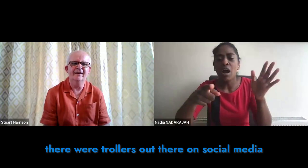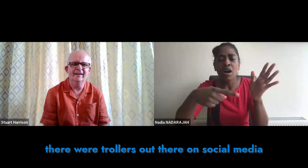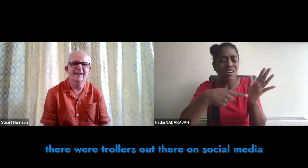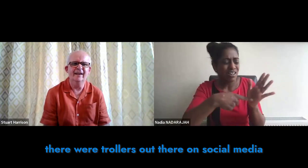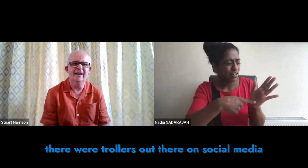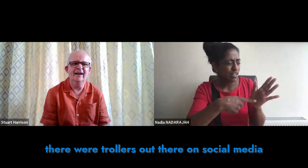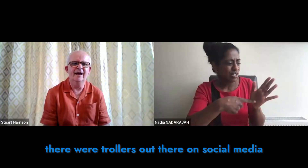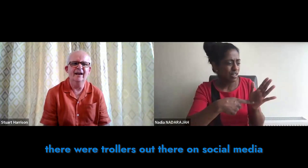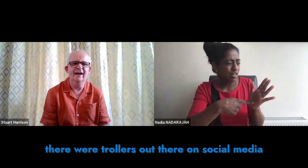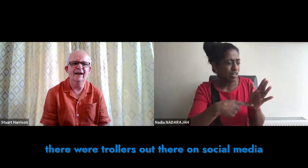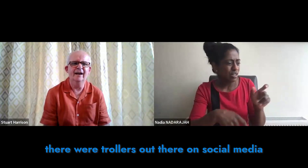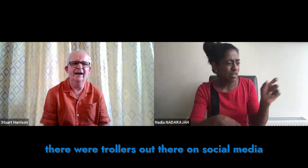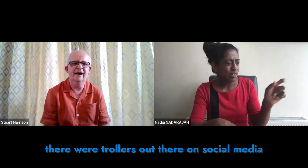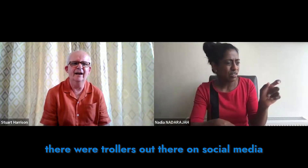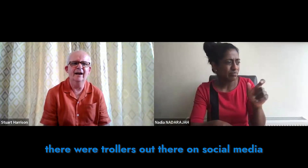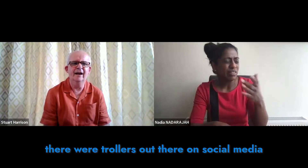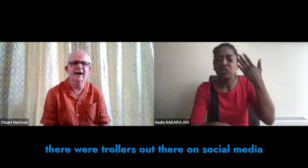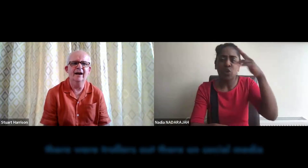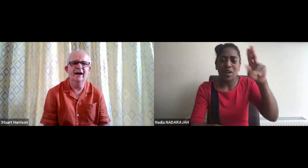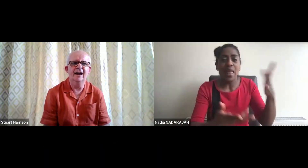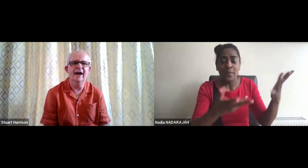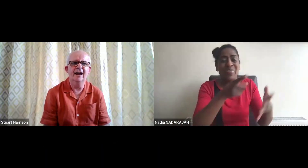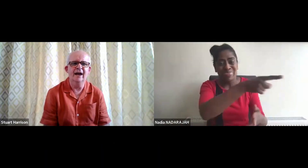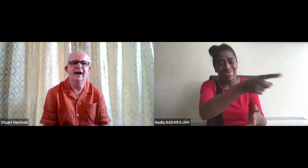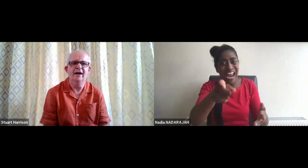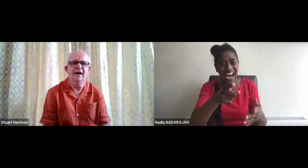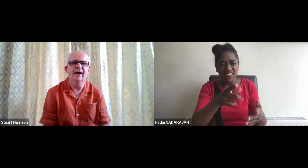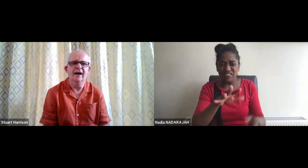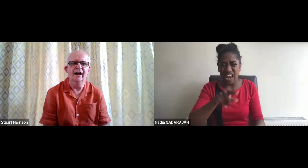there were trollers out there on social media.